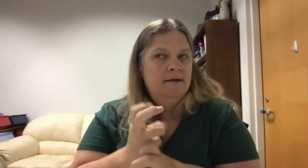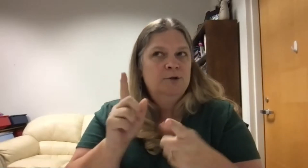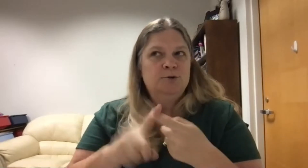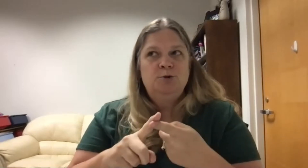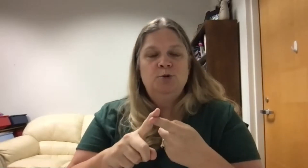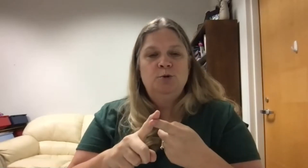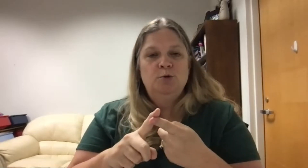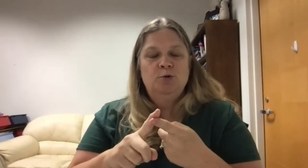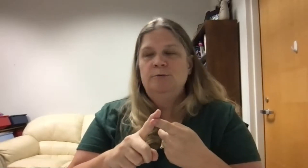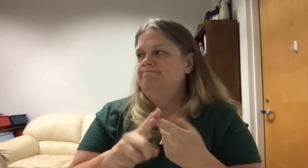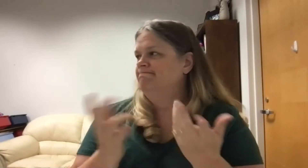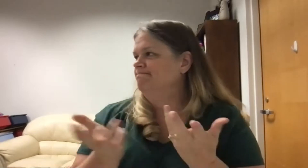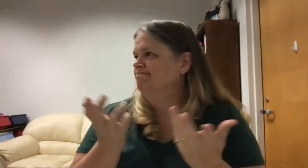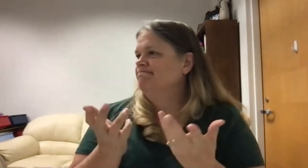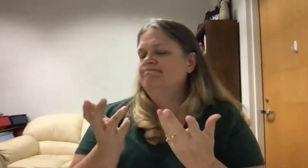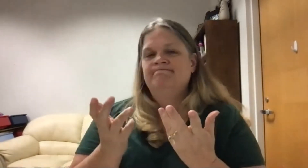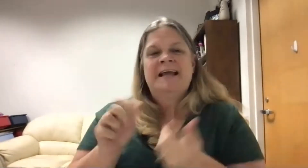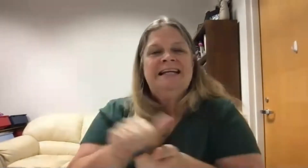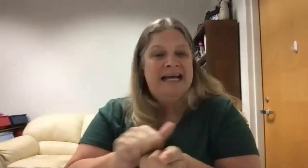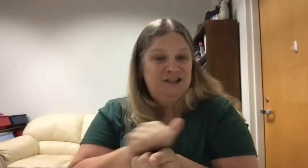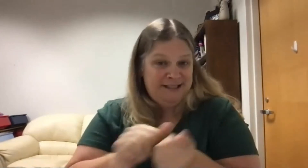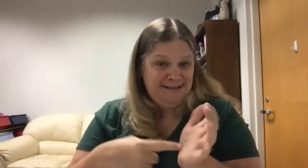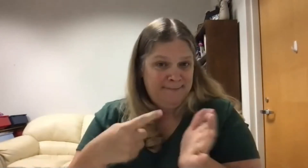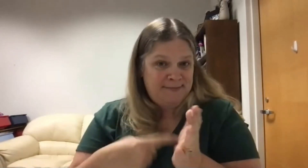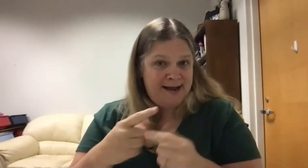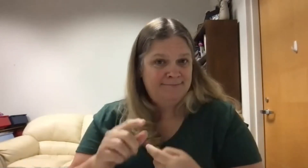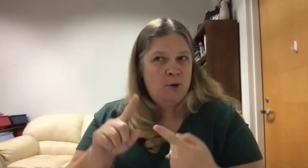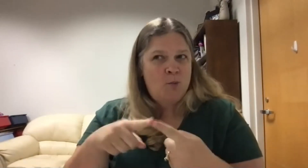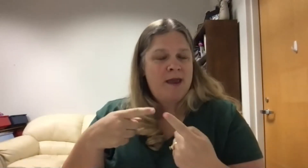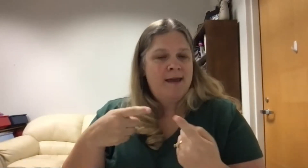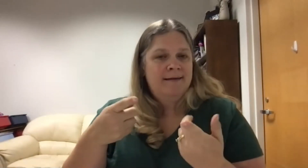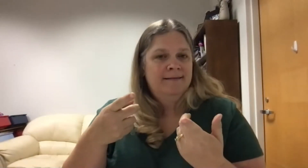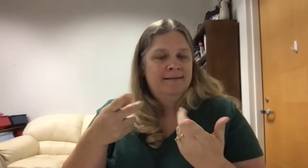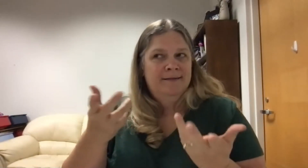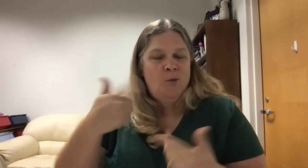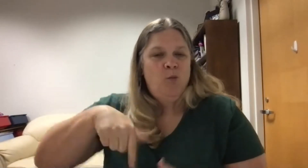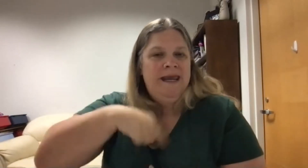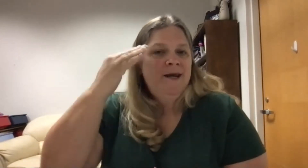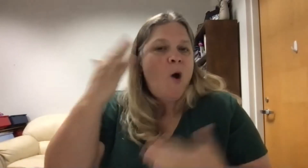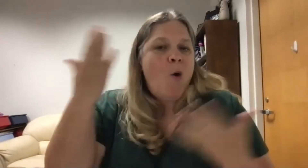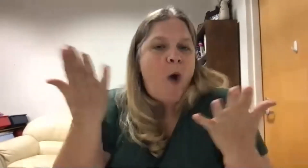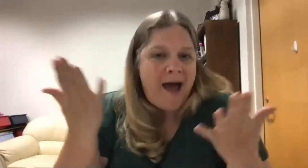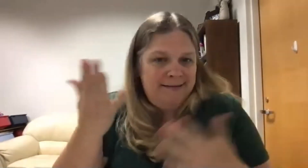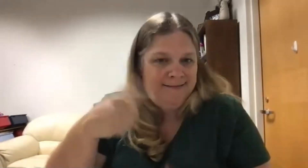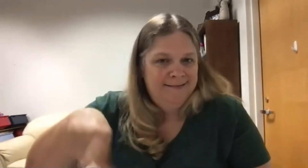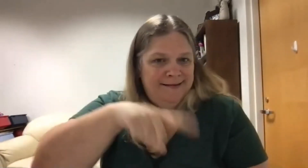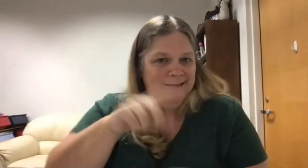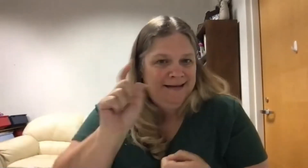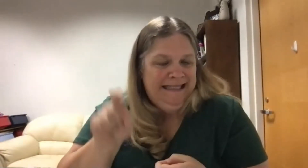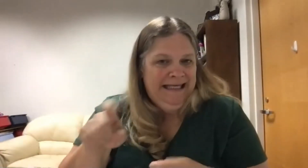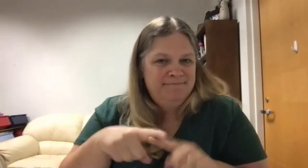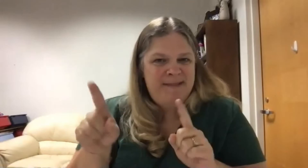And it's very hard to digest sometimes when